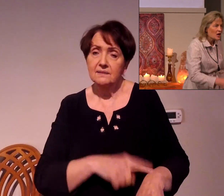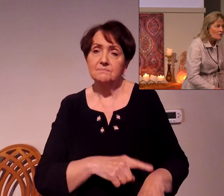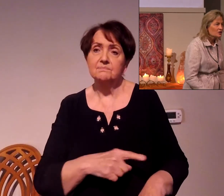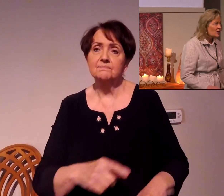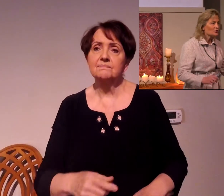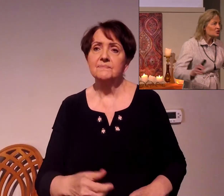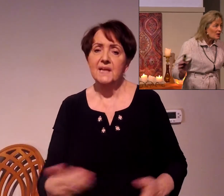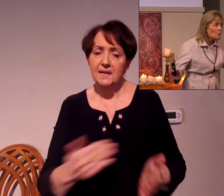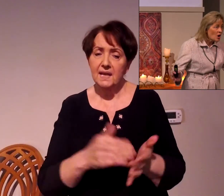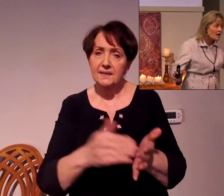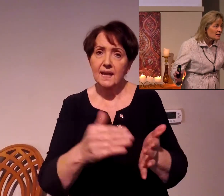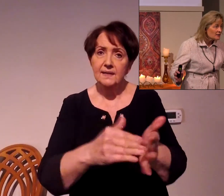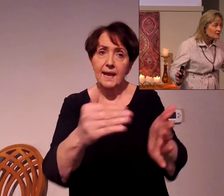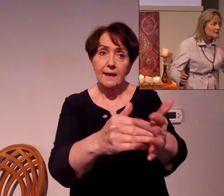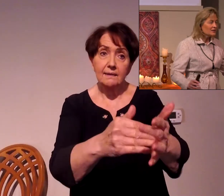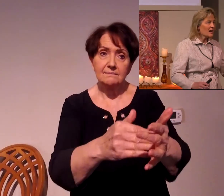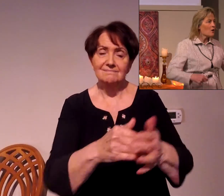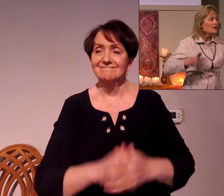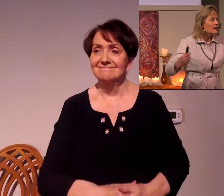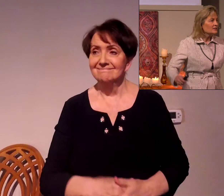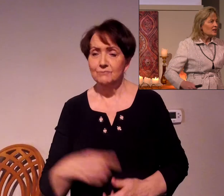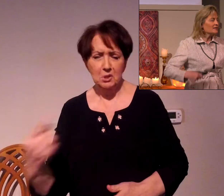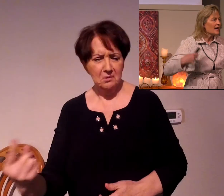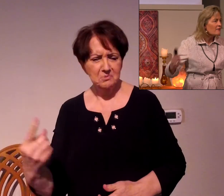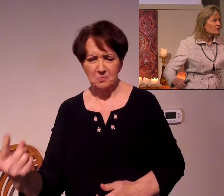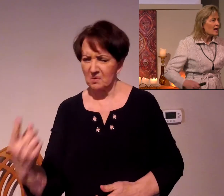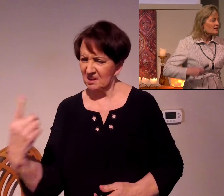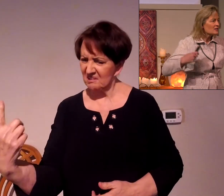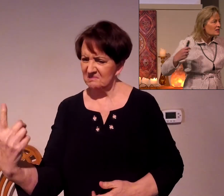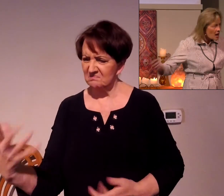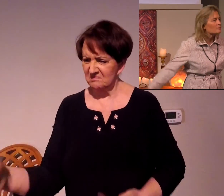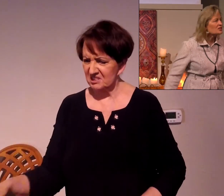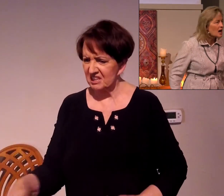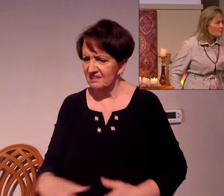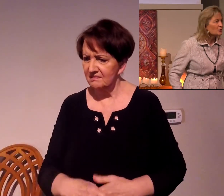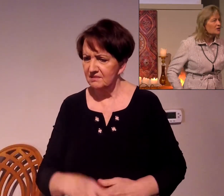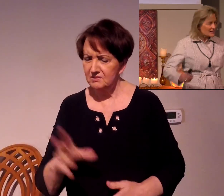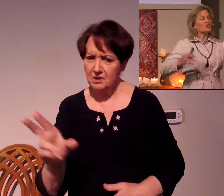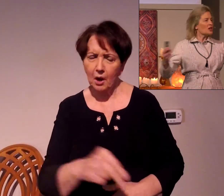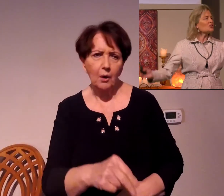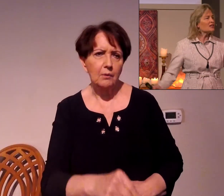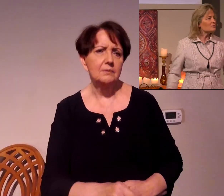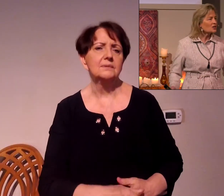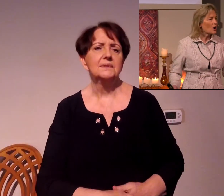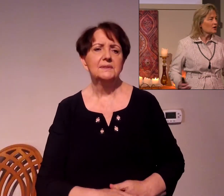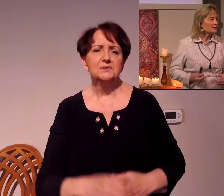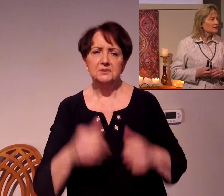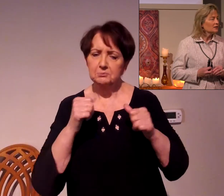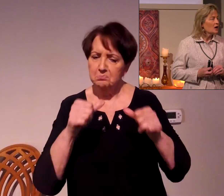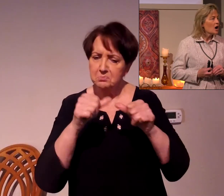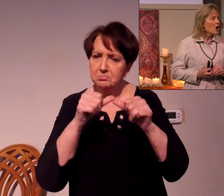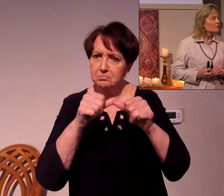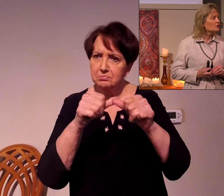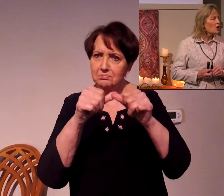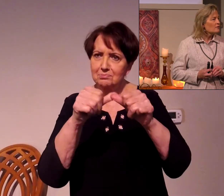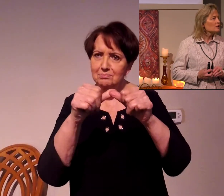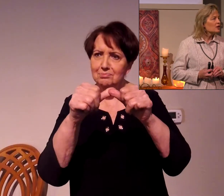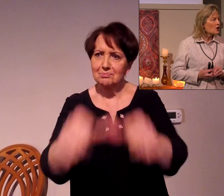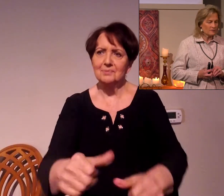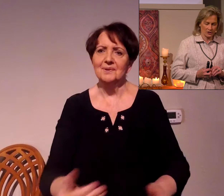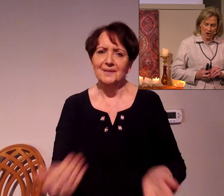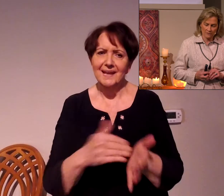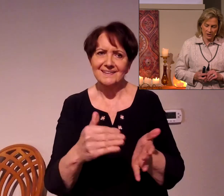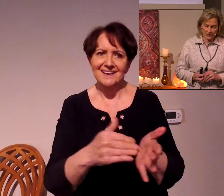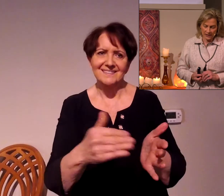over and over. You don't just get one, you know. It's like the everlasting gobstopper. It just keeps going over and